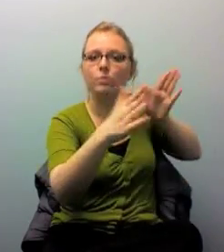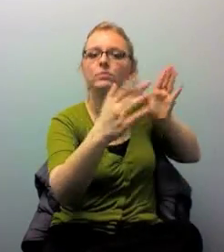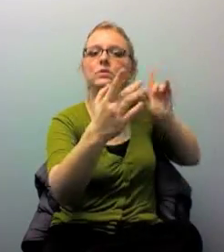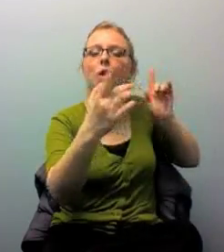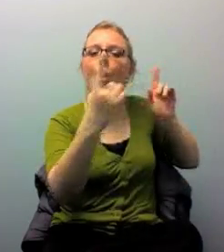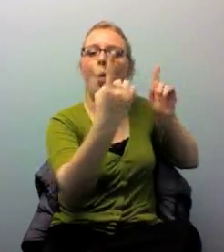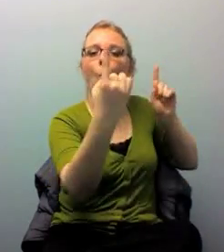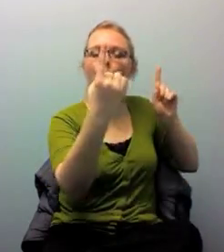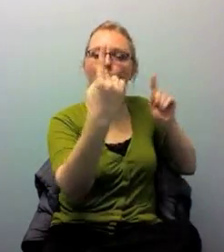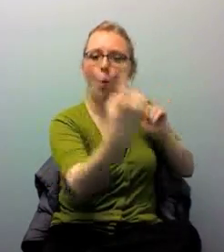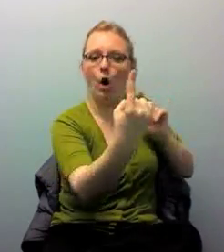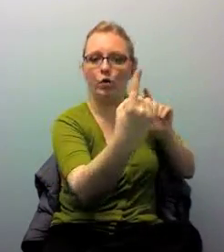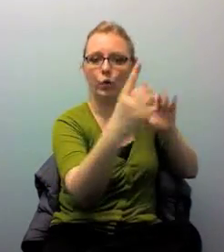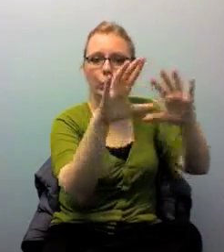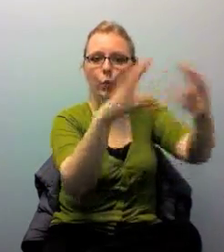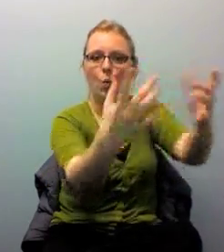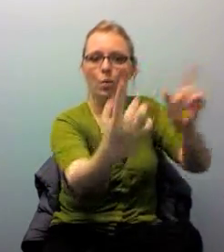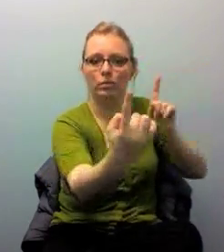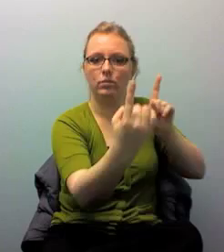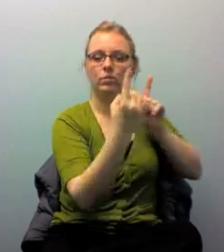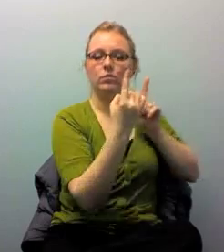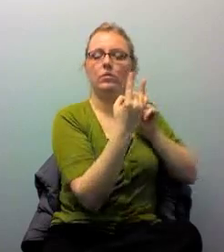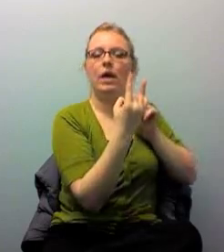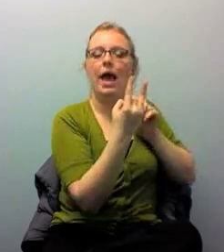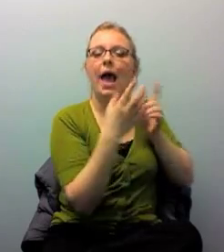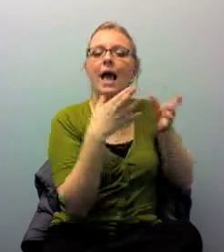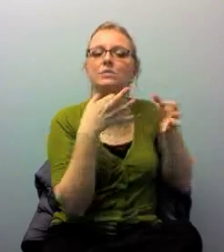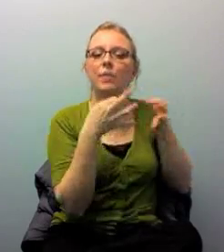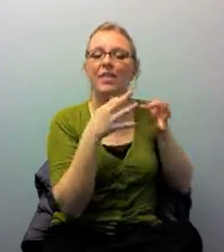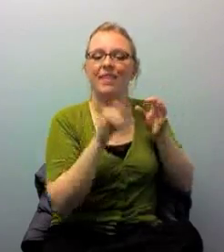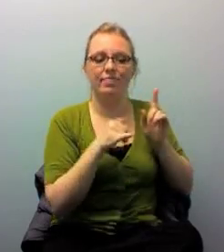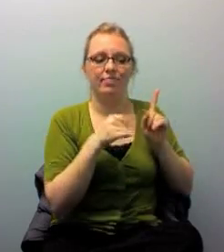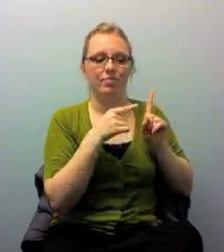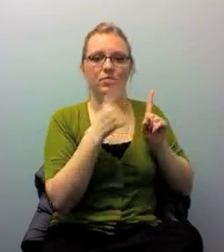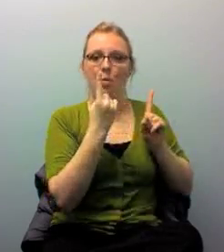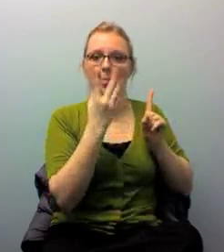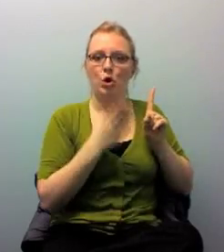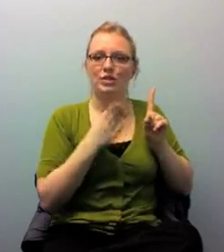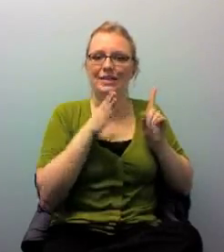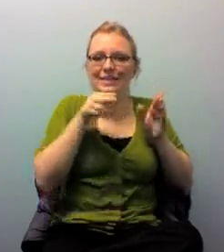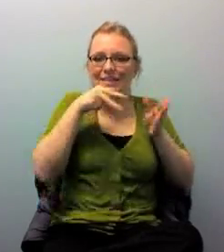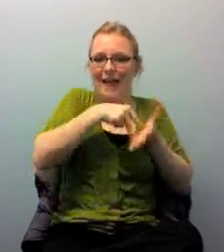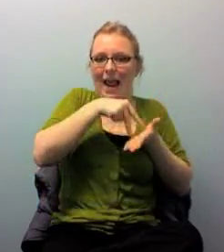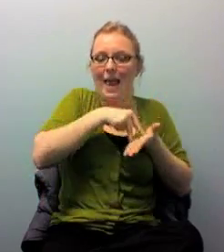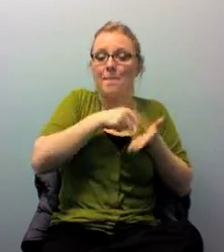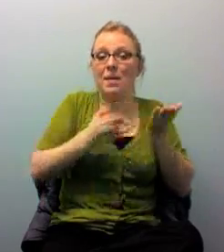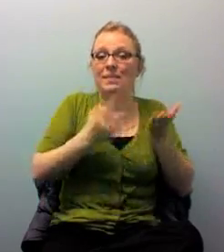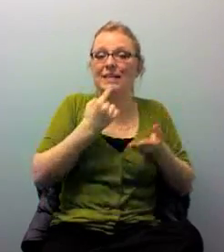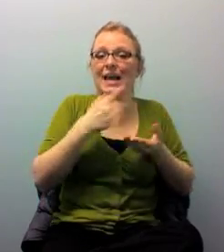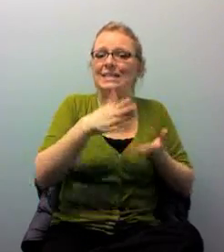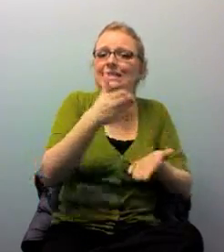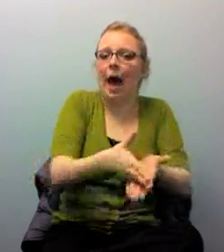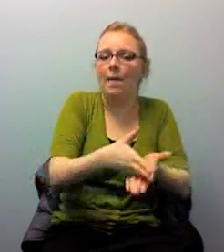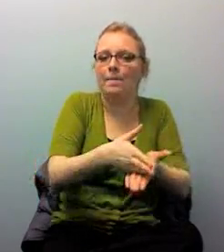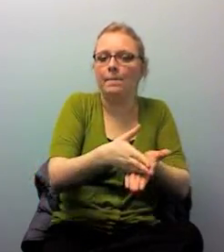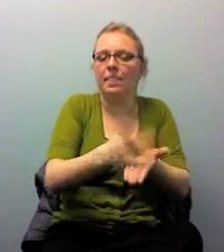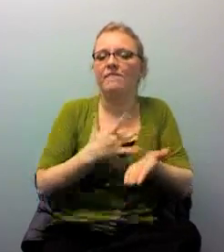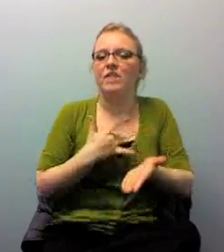other. Explain that the stationary partner may say stop whenever they feel that the partner walking towards